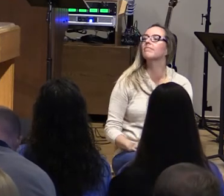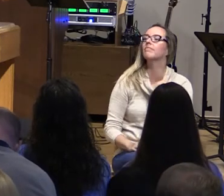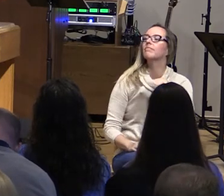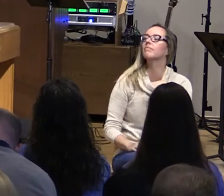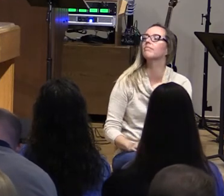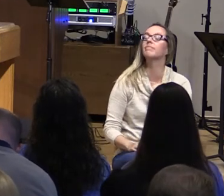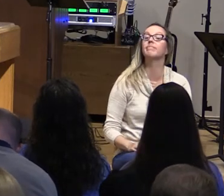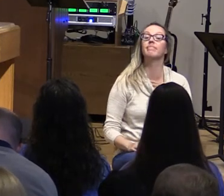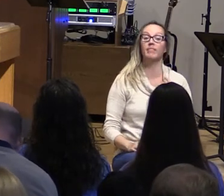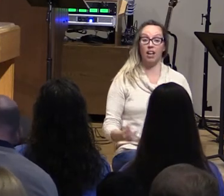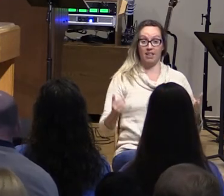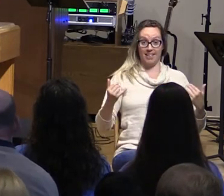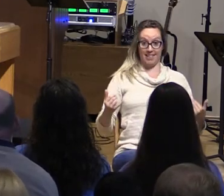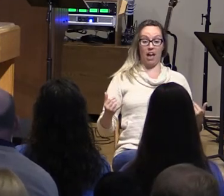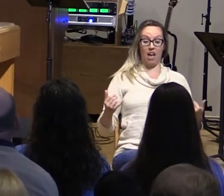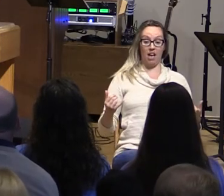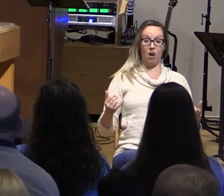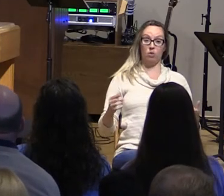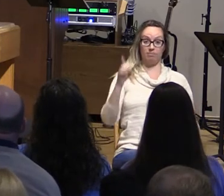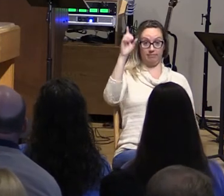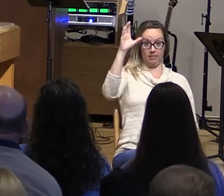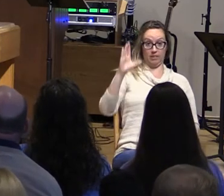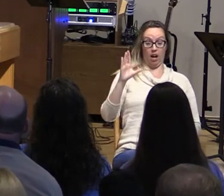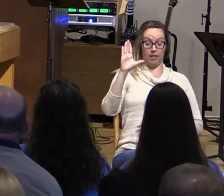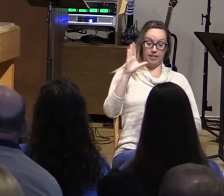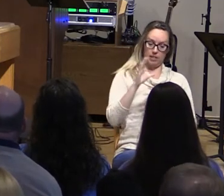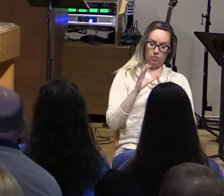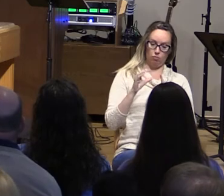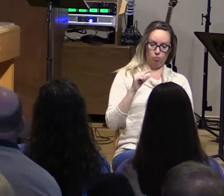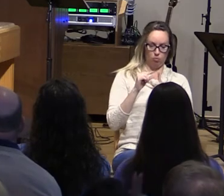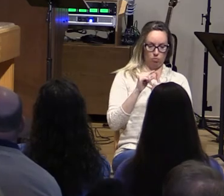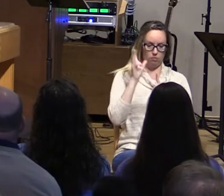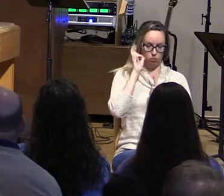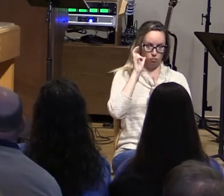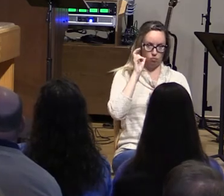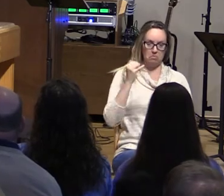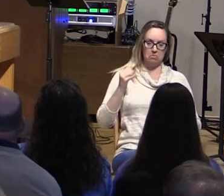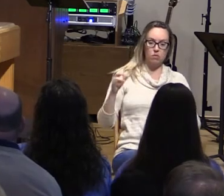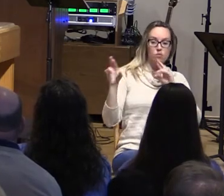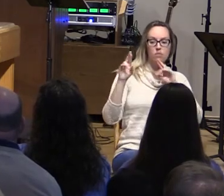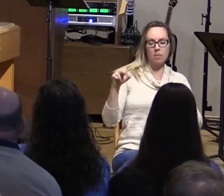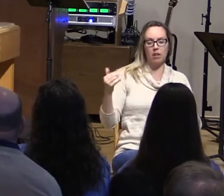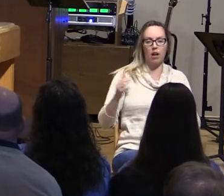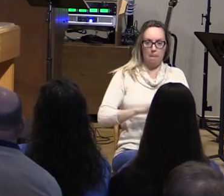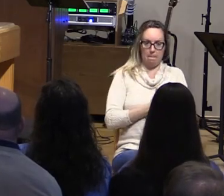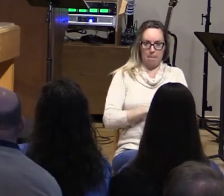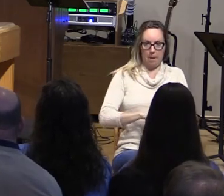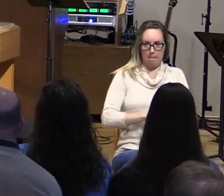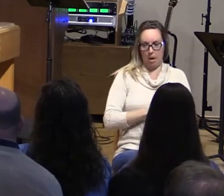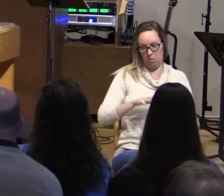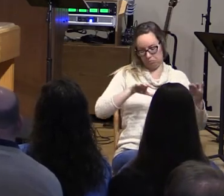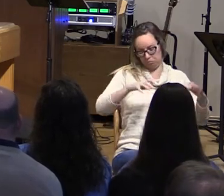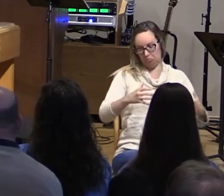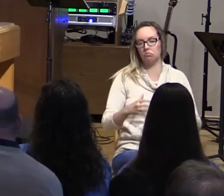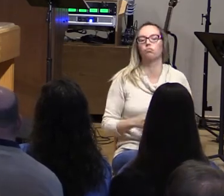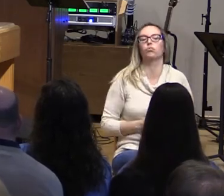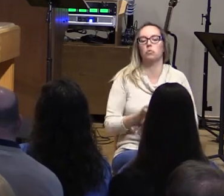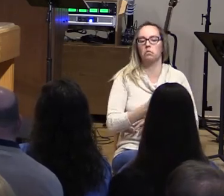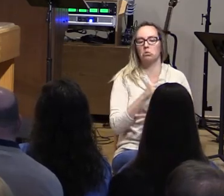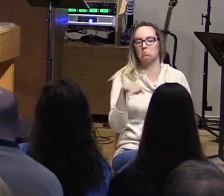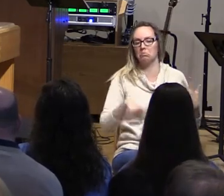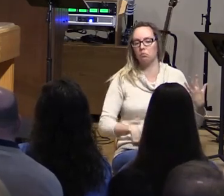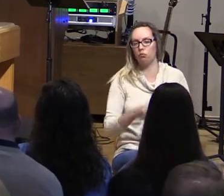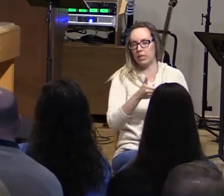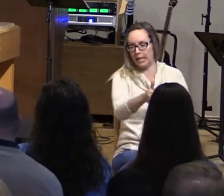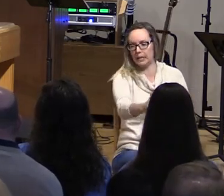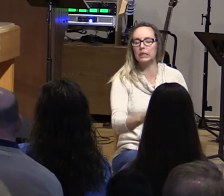So we get a chance to respond to God's word read and proclaimed. I'd like to invite the band to come up as I give us a few instructions about what comes next.